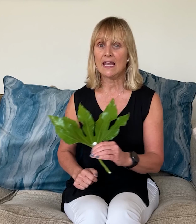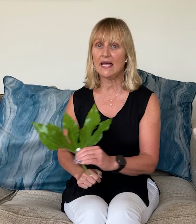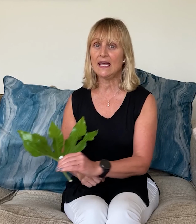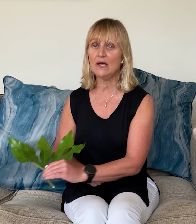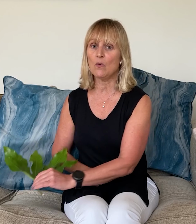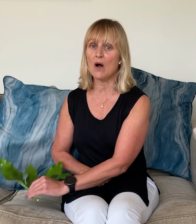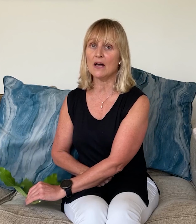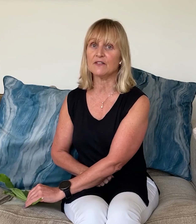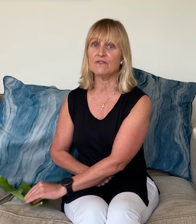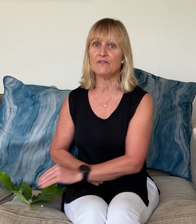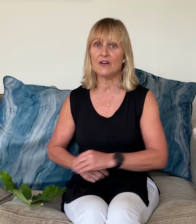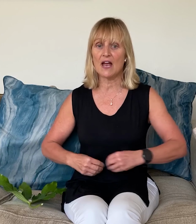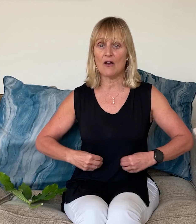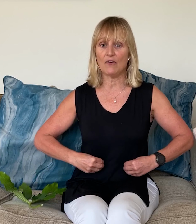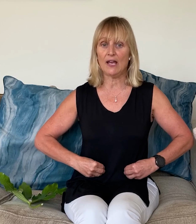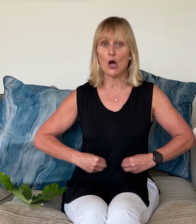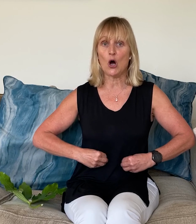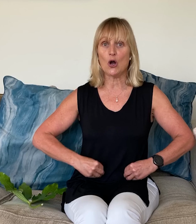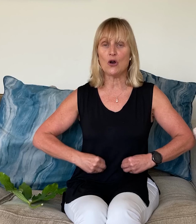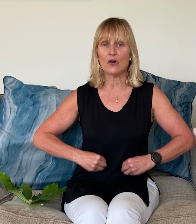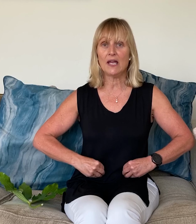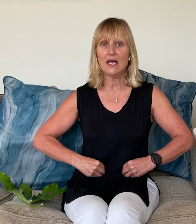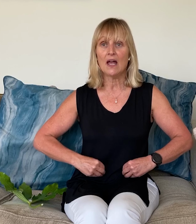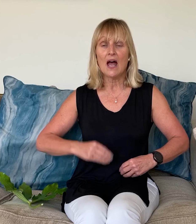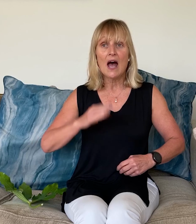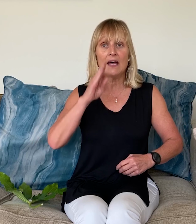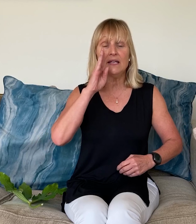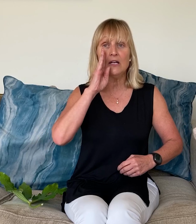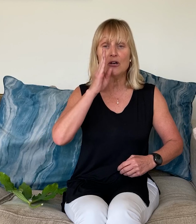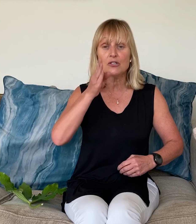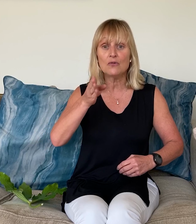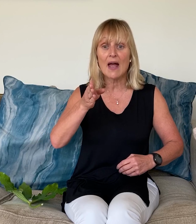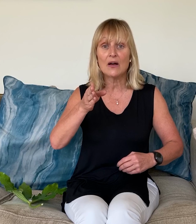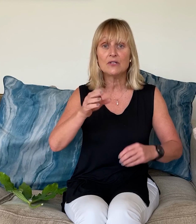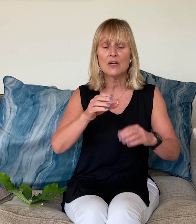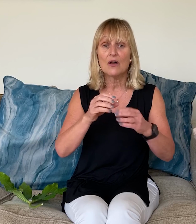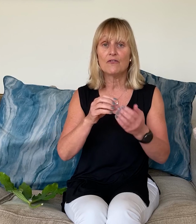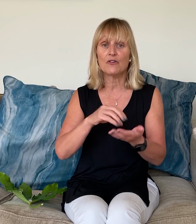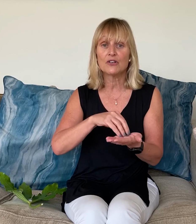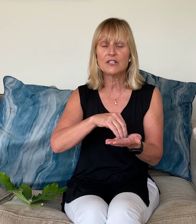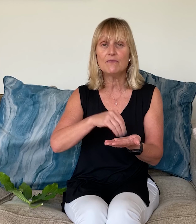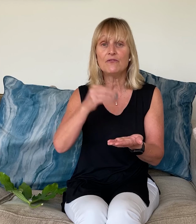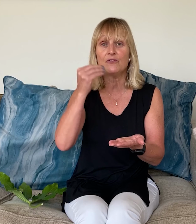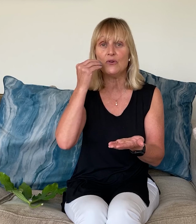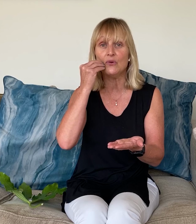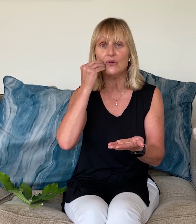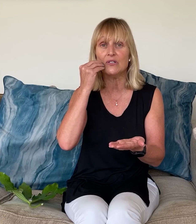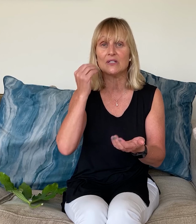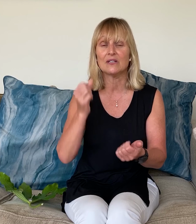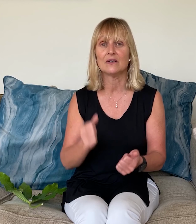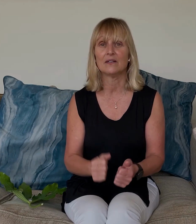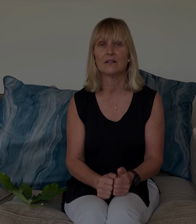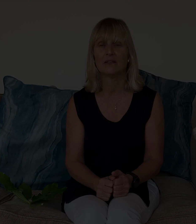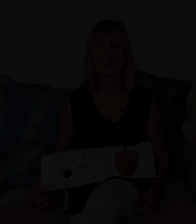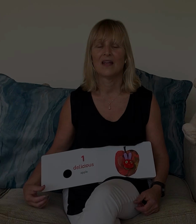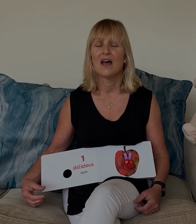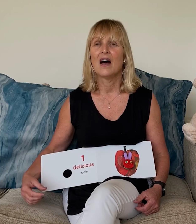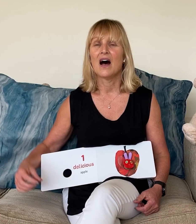He was very hungry and he looked around for some food.